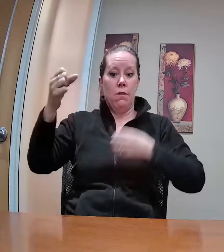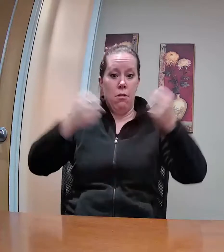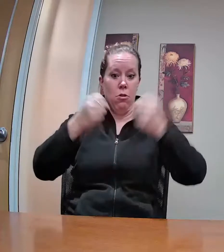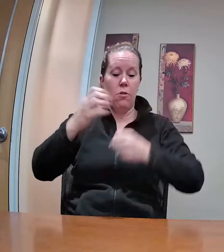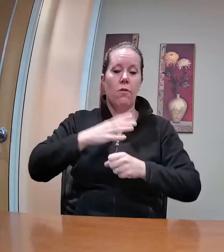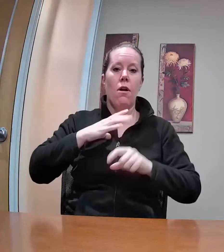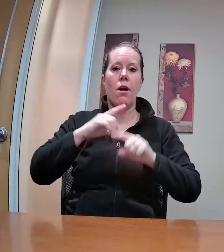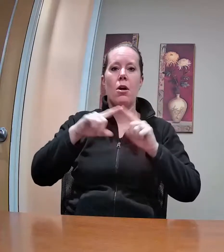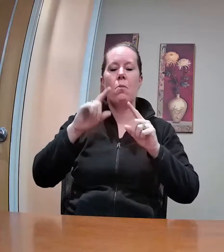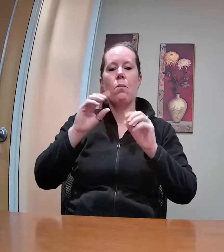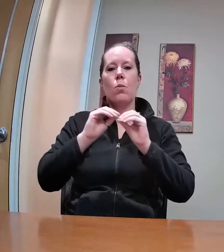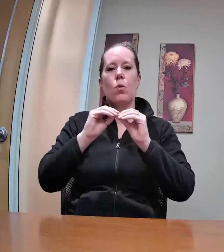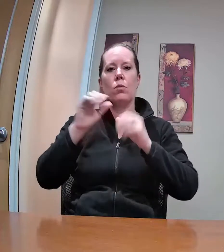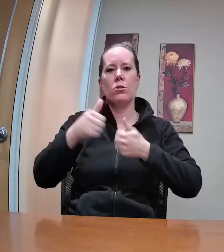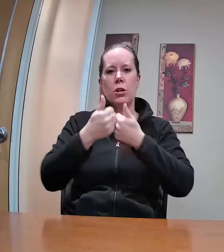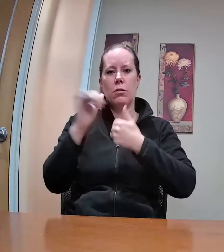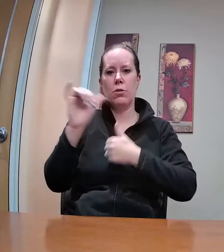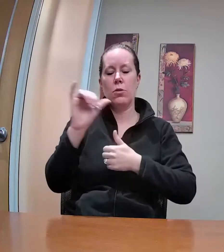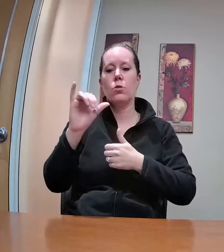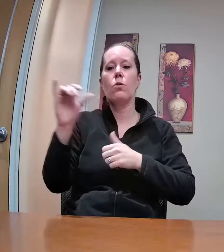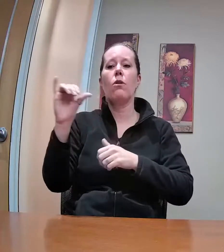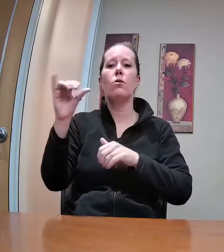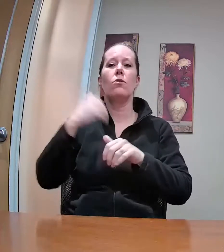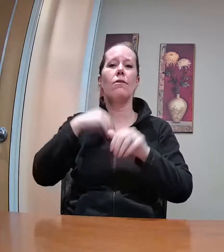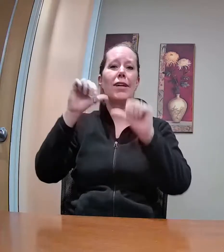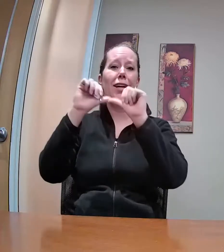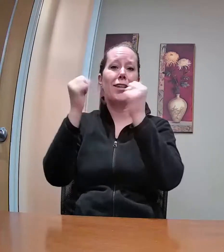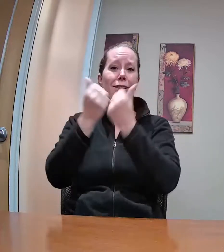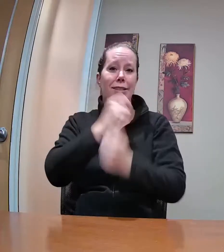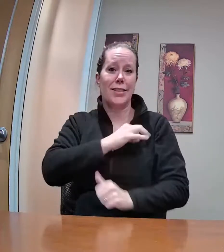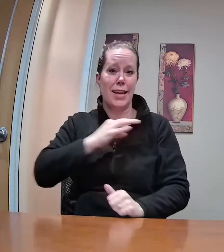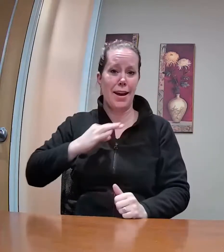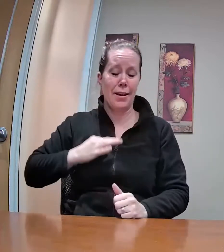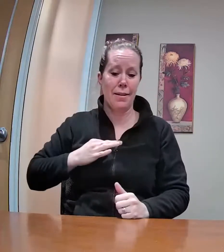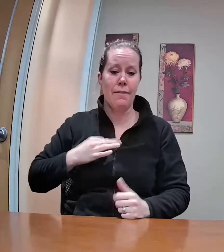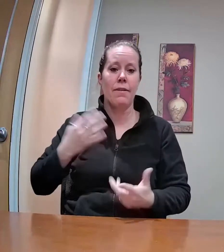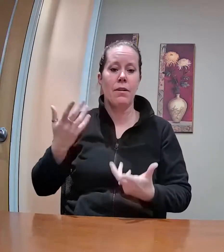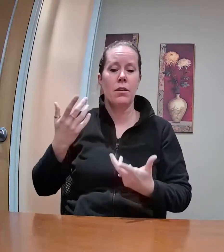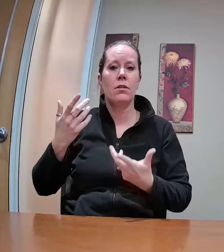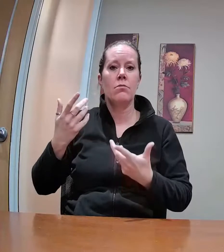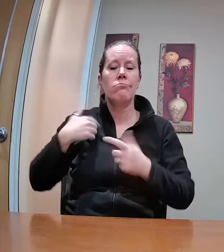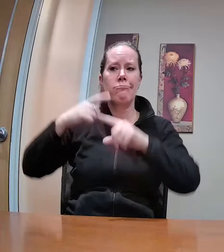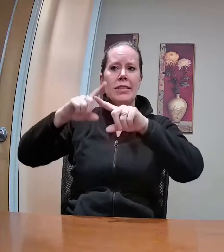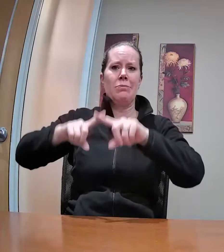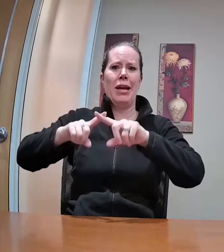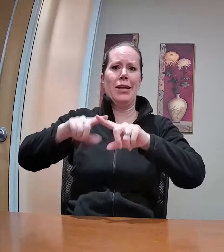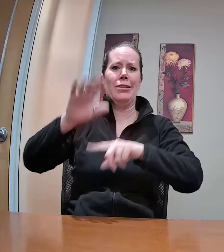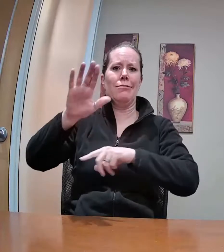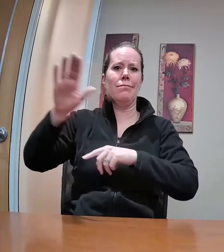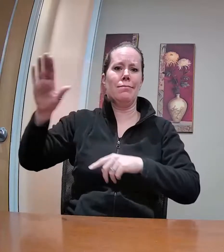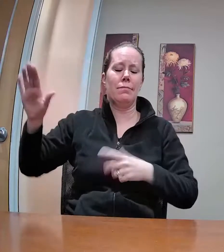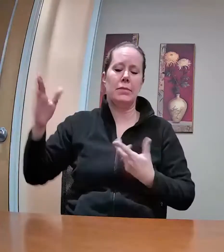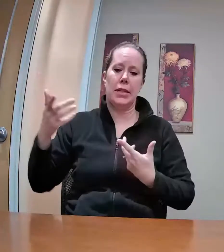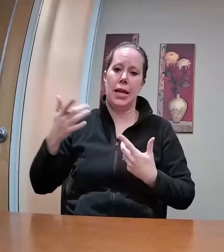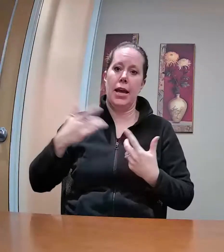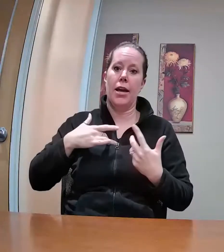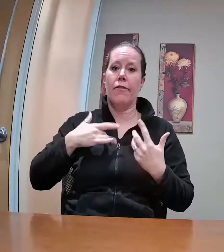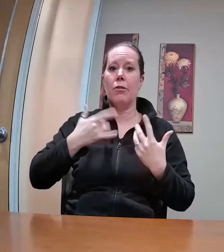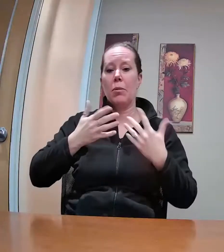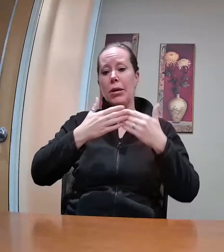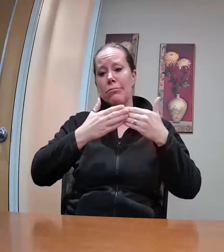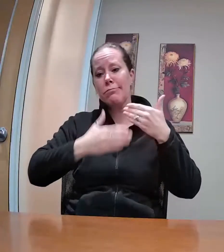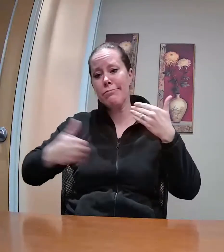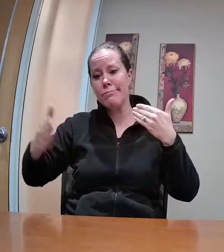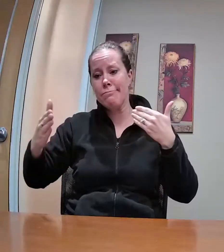are using more agency staff. It seems that it seems to be the way that perhaps it's going to go in